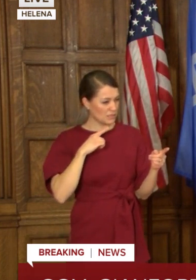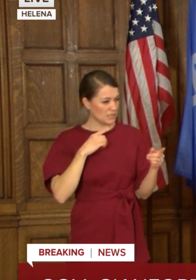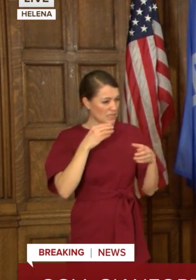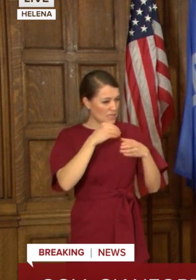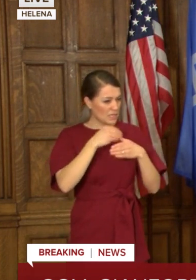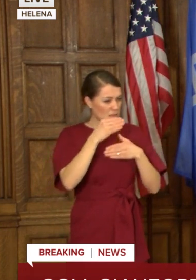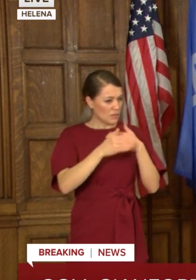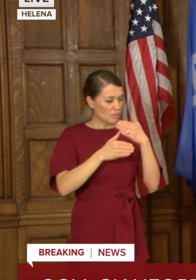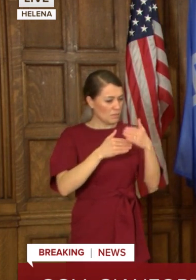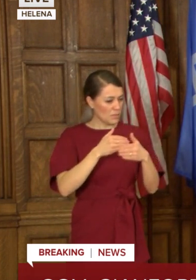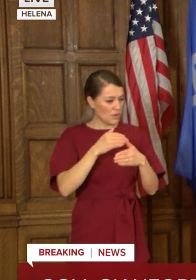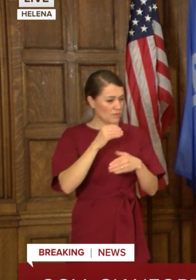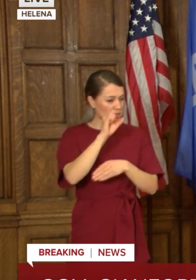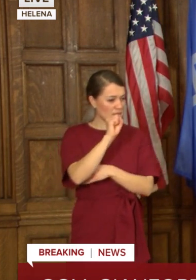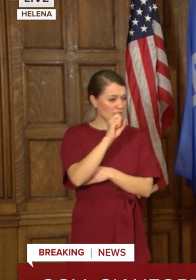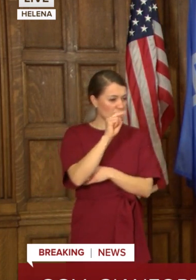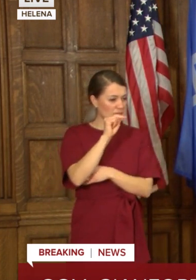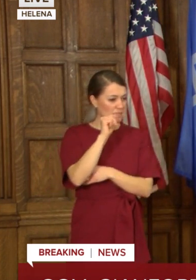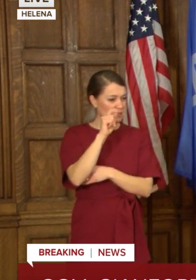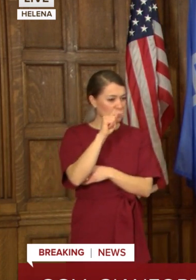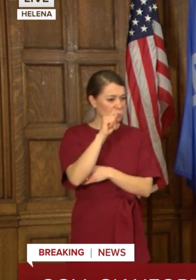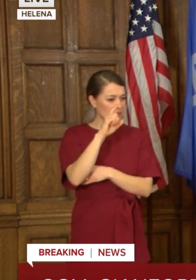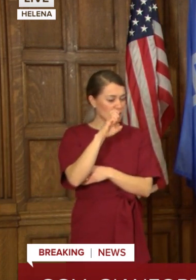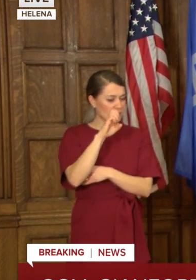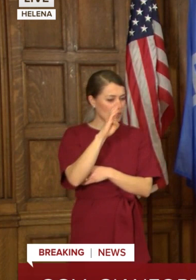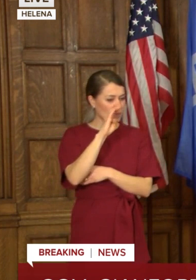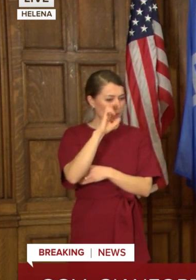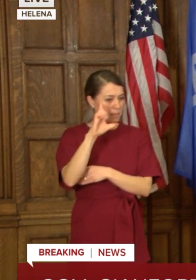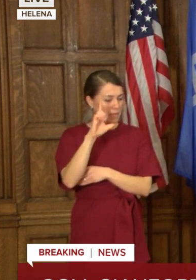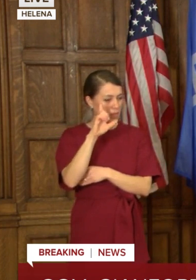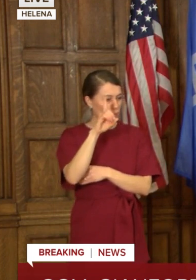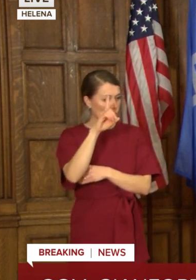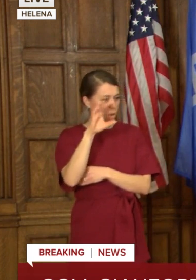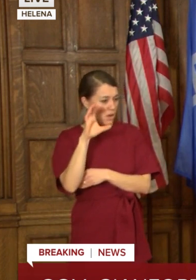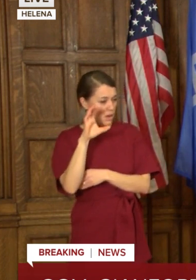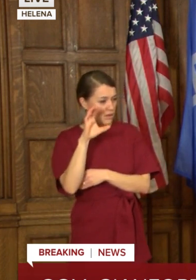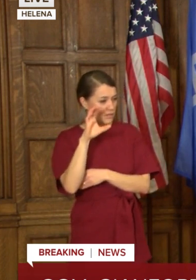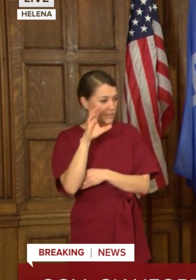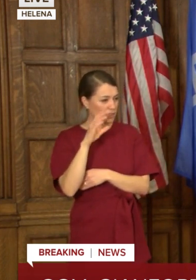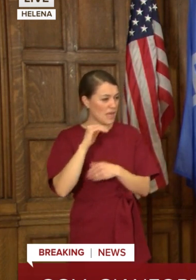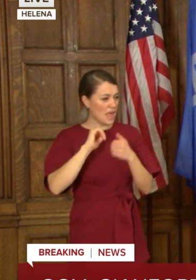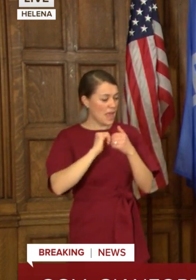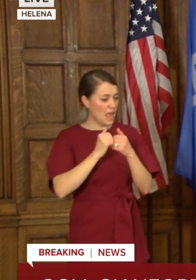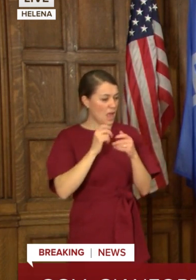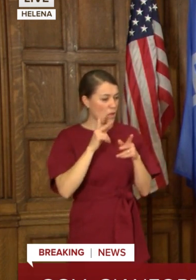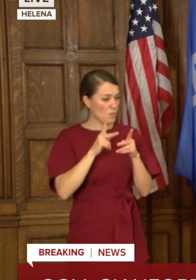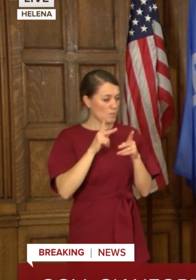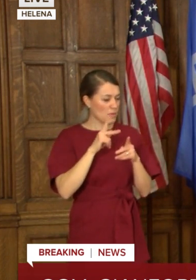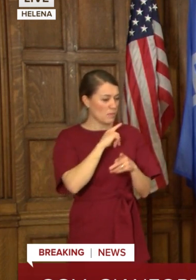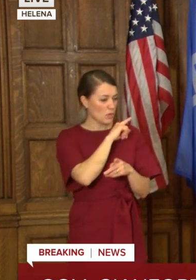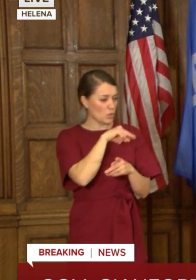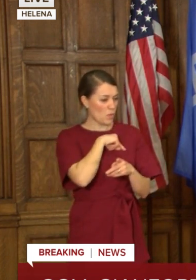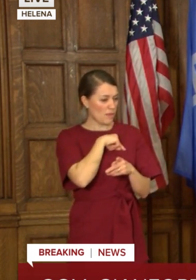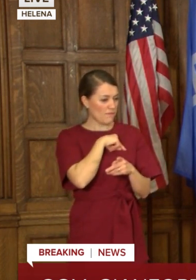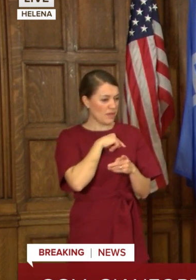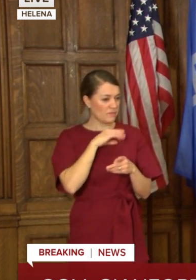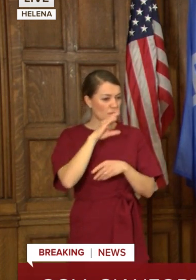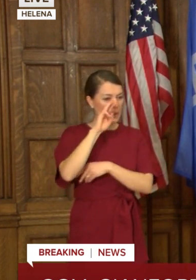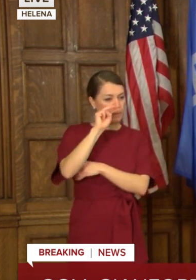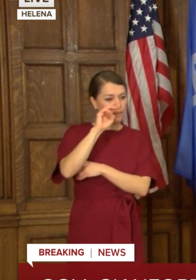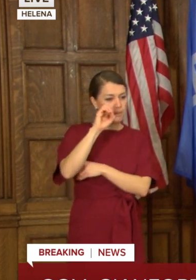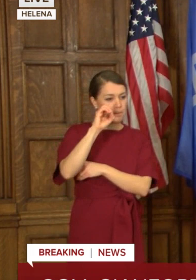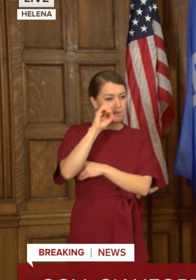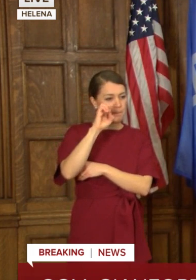Senate Bill 100 from Senator Terry Smith. It's looking at how people are qualified for Medicaid in the state. And I know that